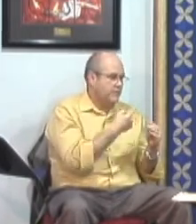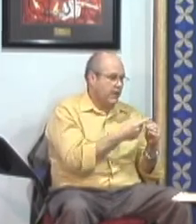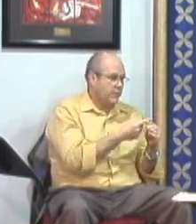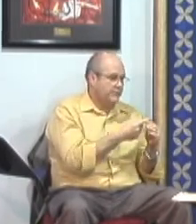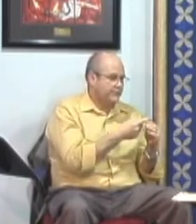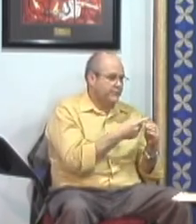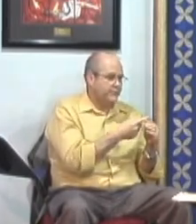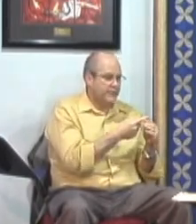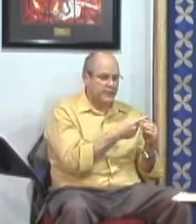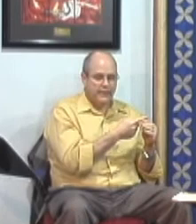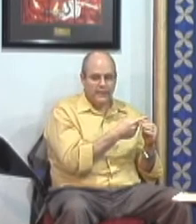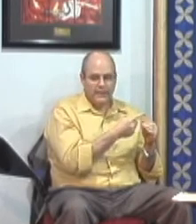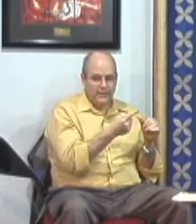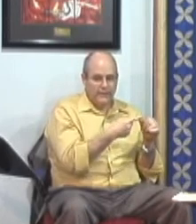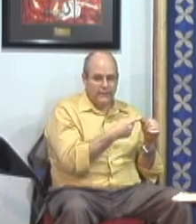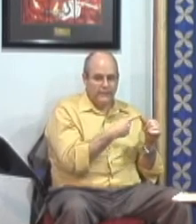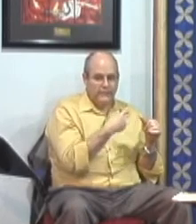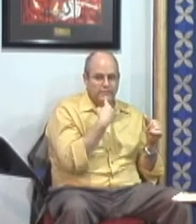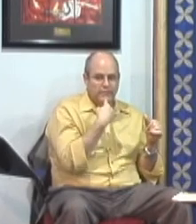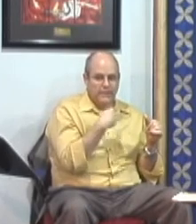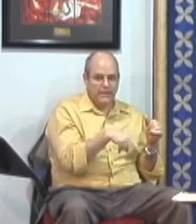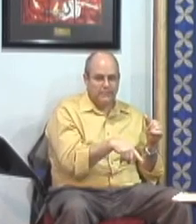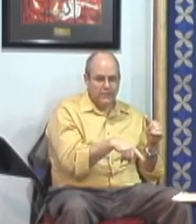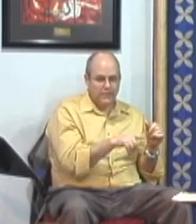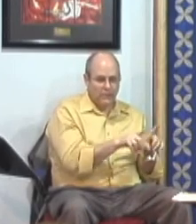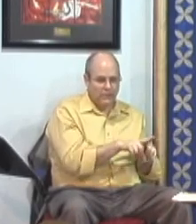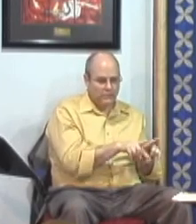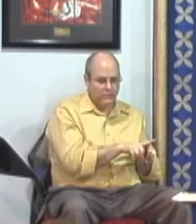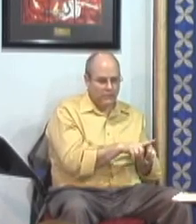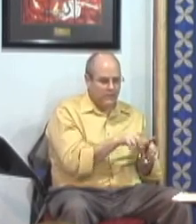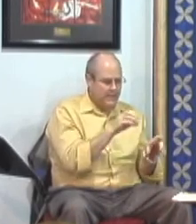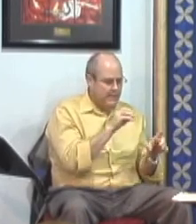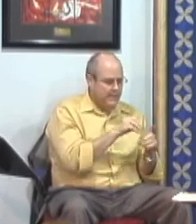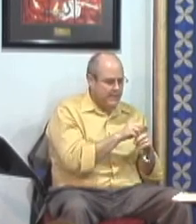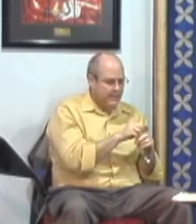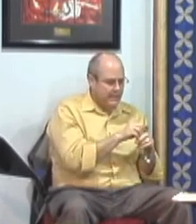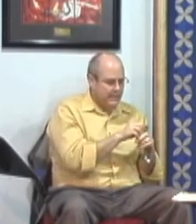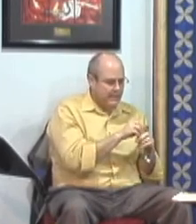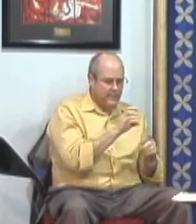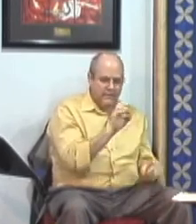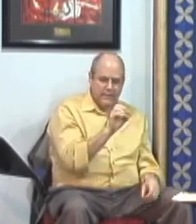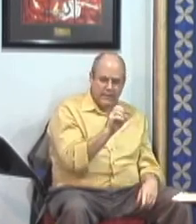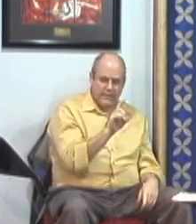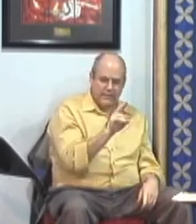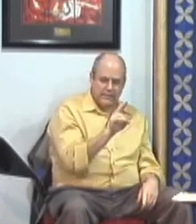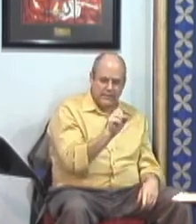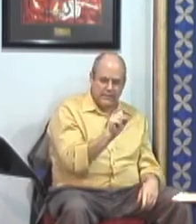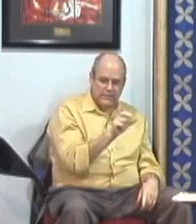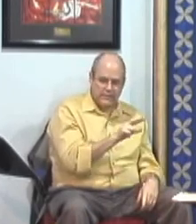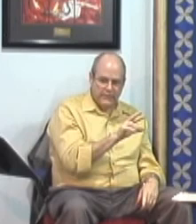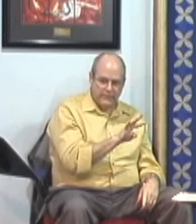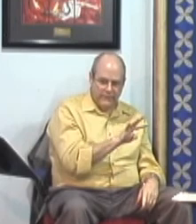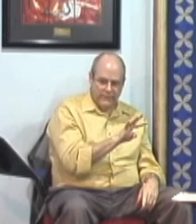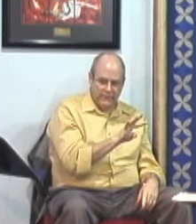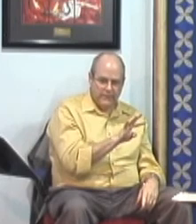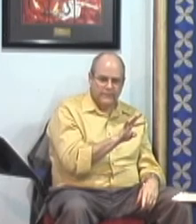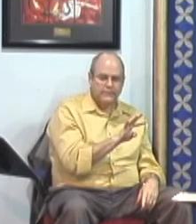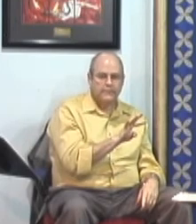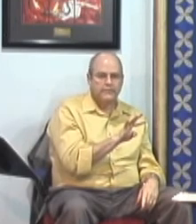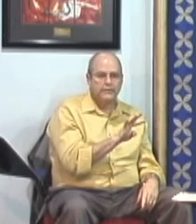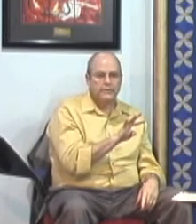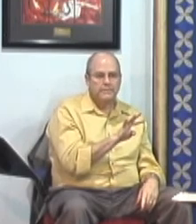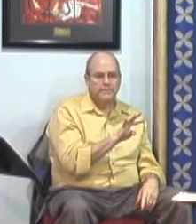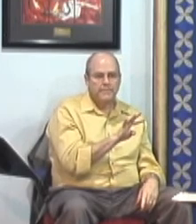that in the first commandment, and also again in Exodus 34, where we were in the Parsha last